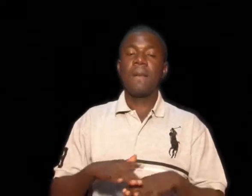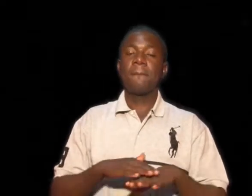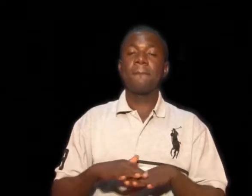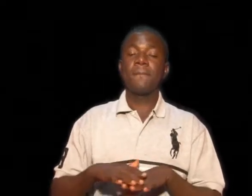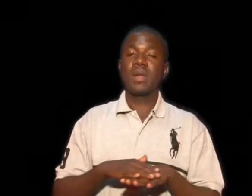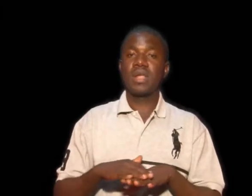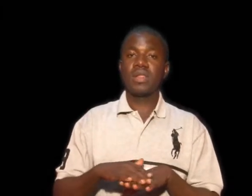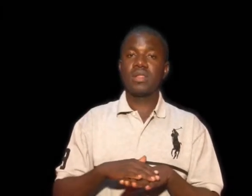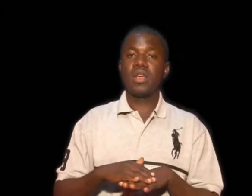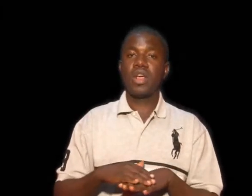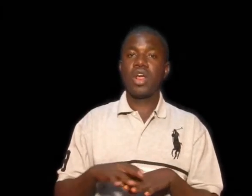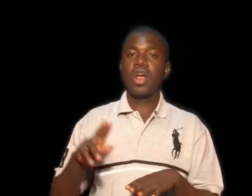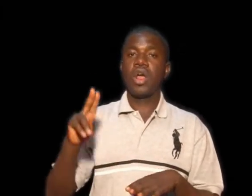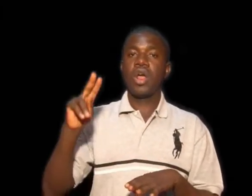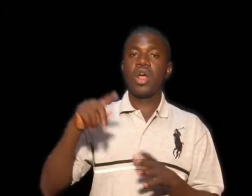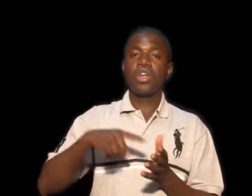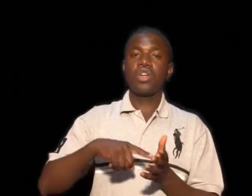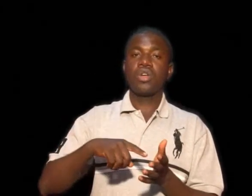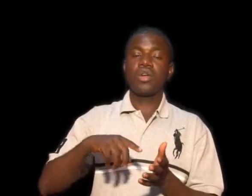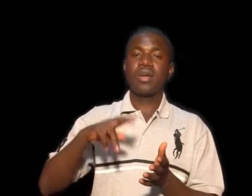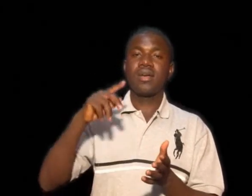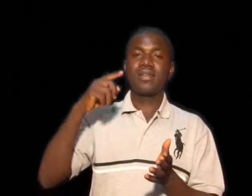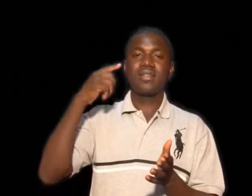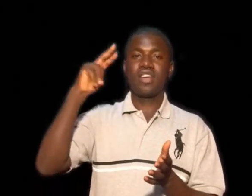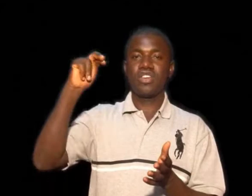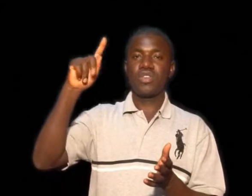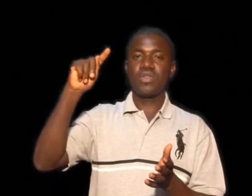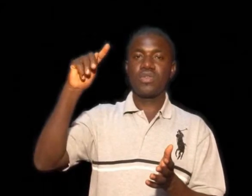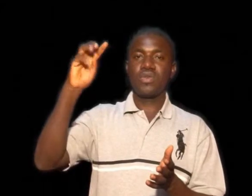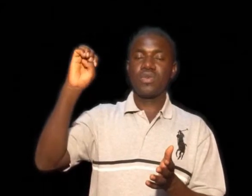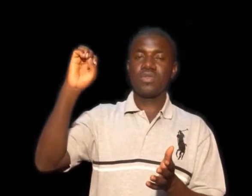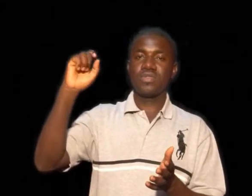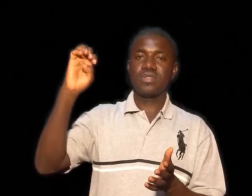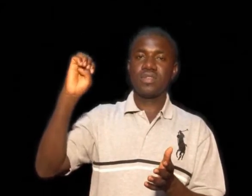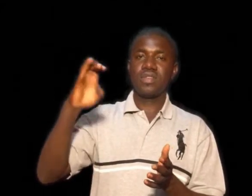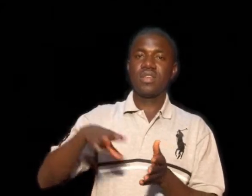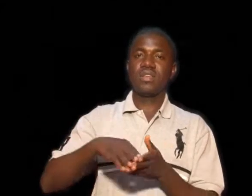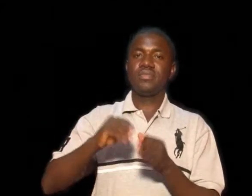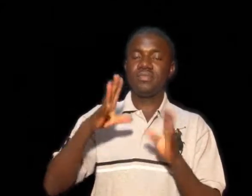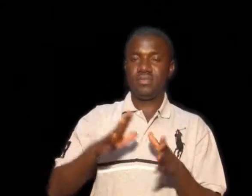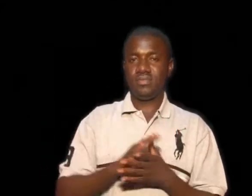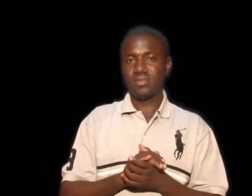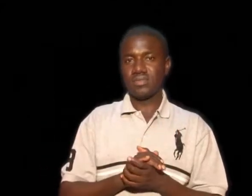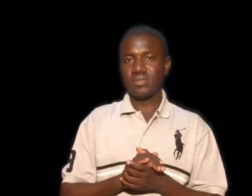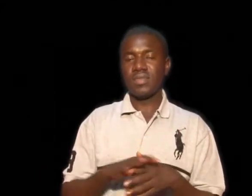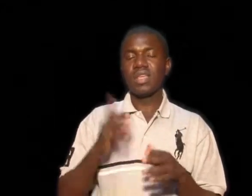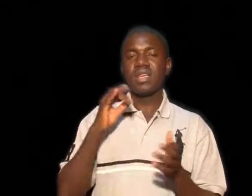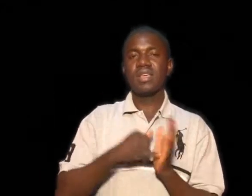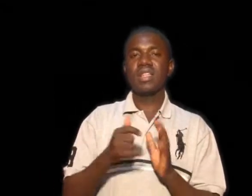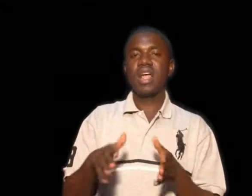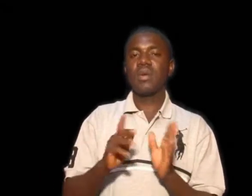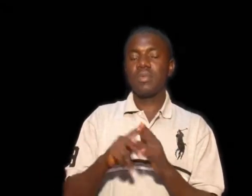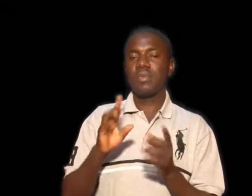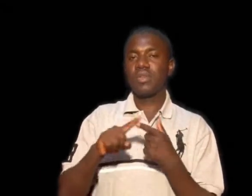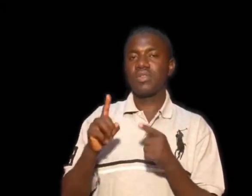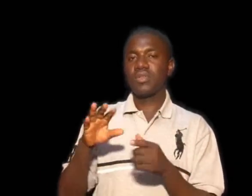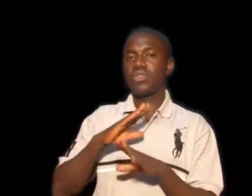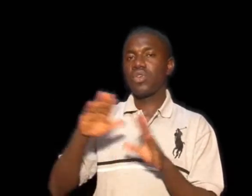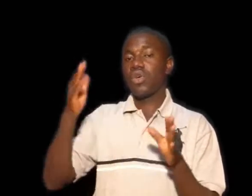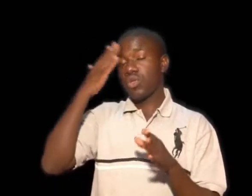Braille note takers. Devices that allow people to communicate with others who don't know braille or their